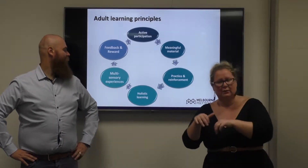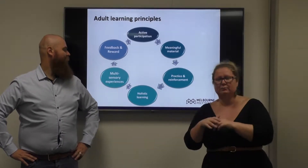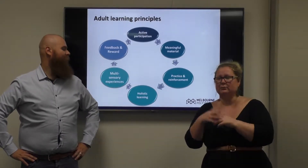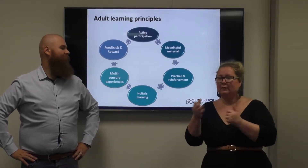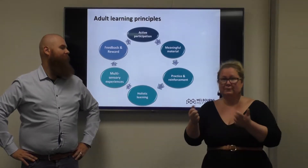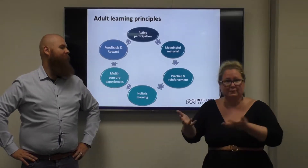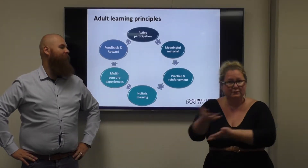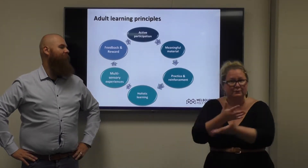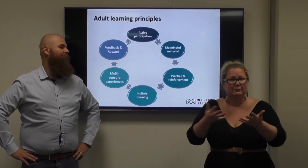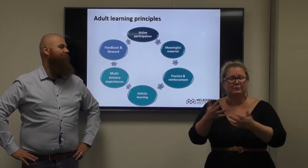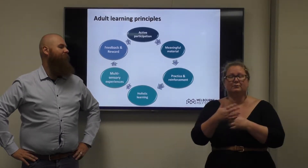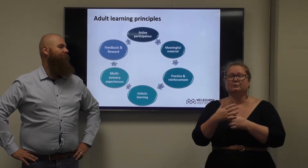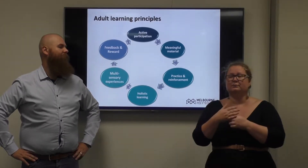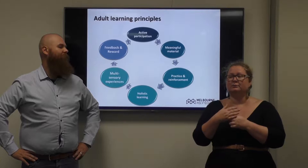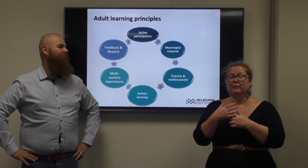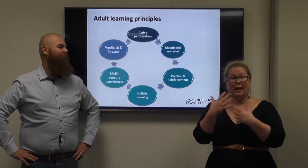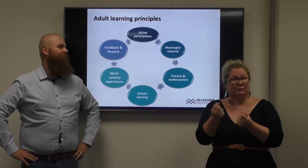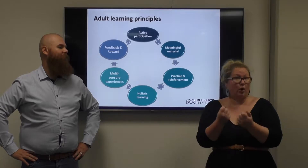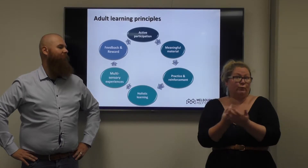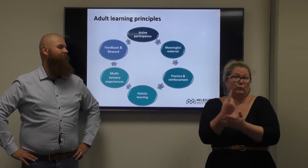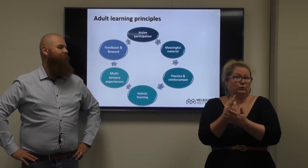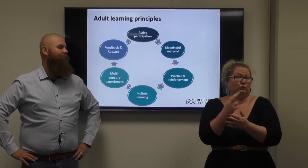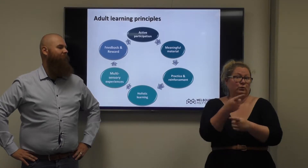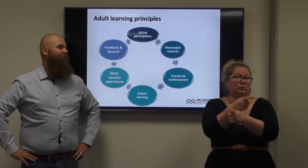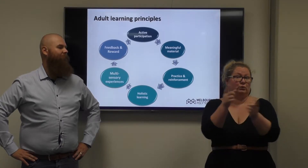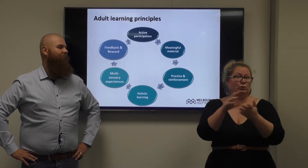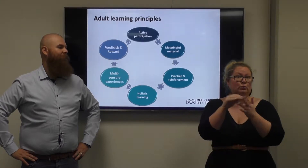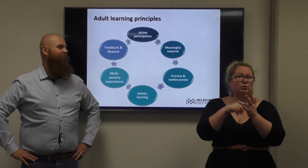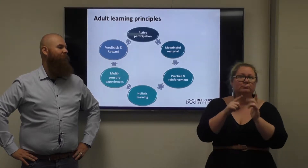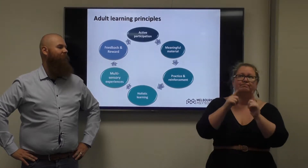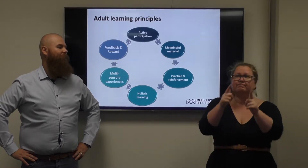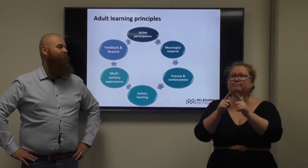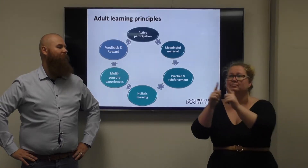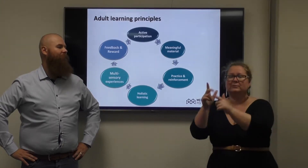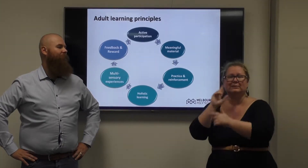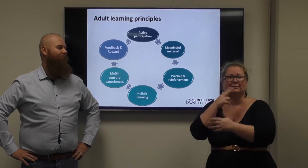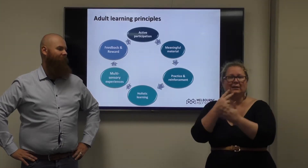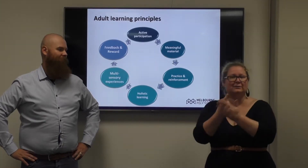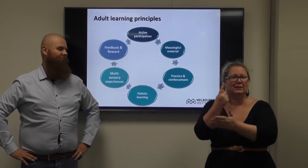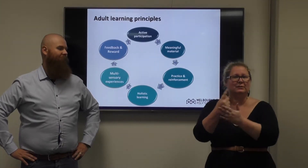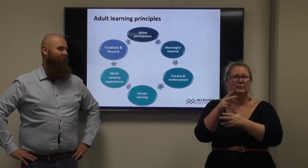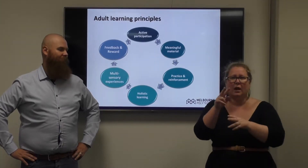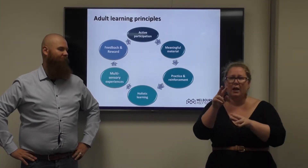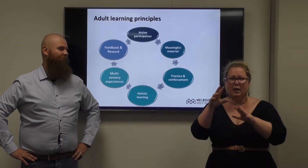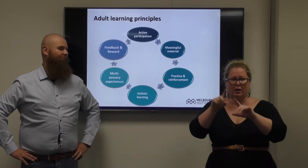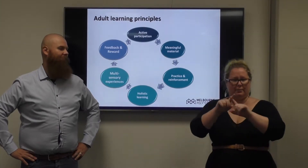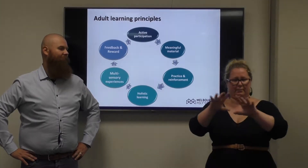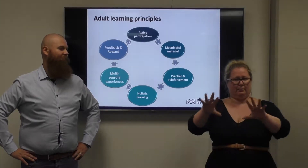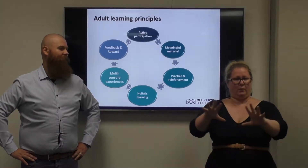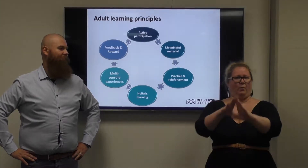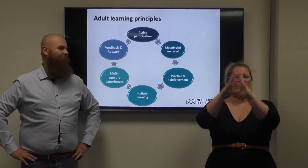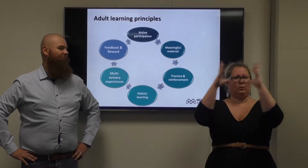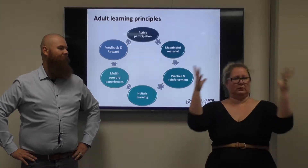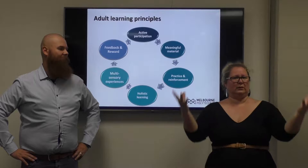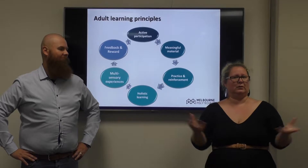So there is practical practice and there is also theory as well. You'll be going out to deaf events.